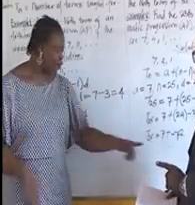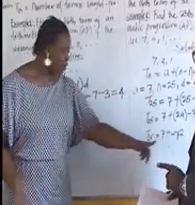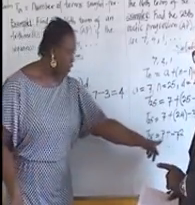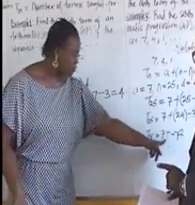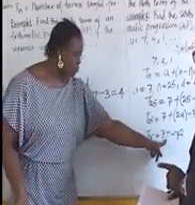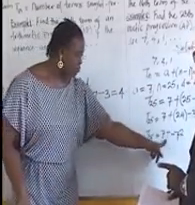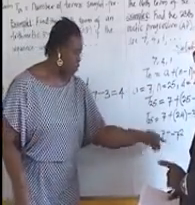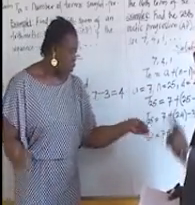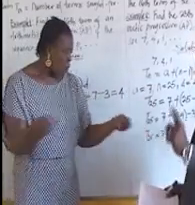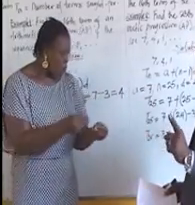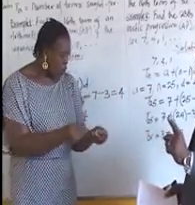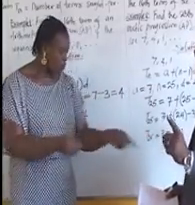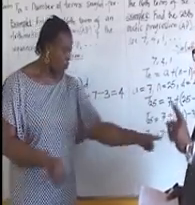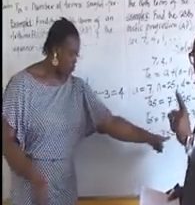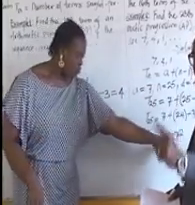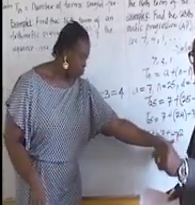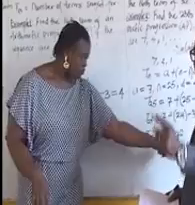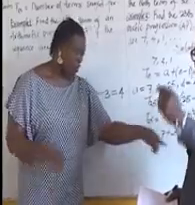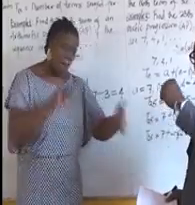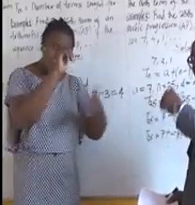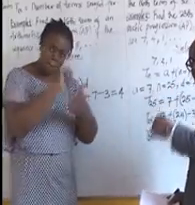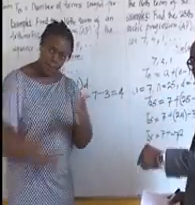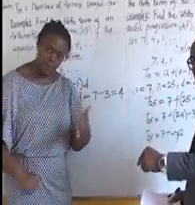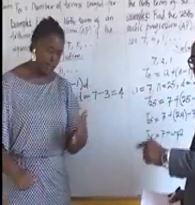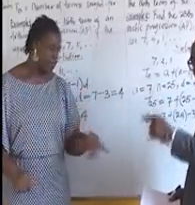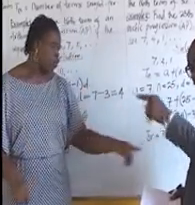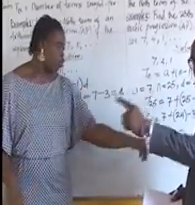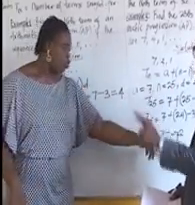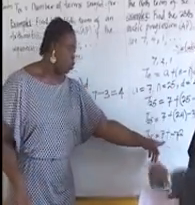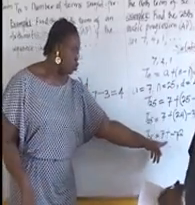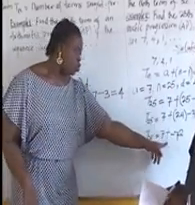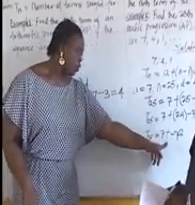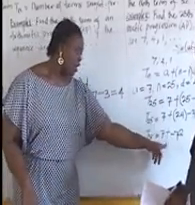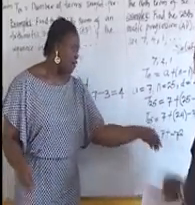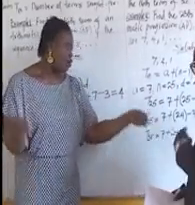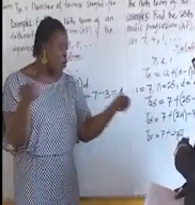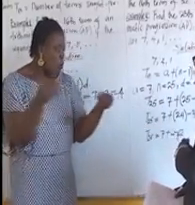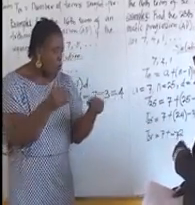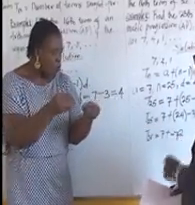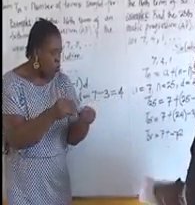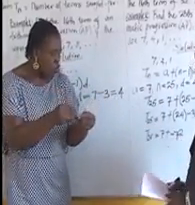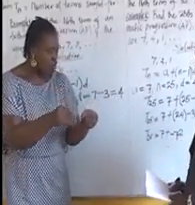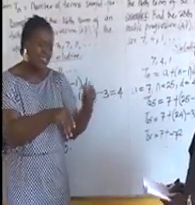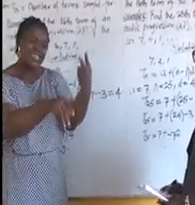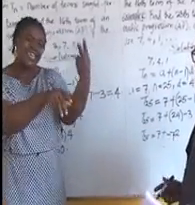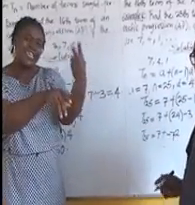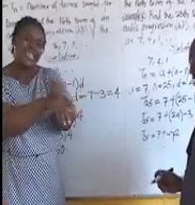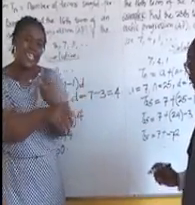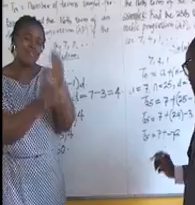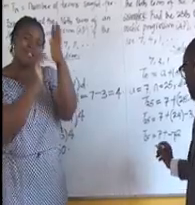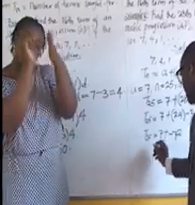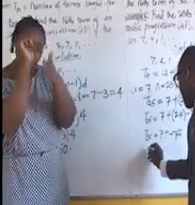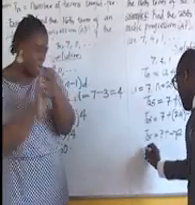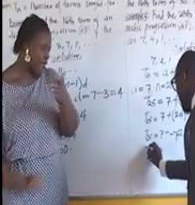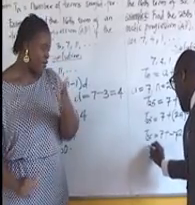minus. But remember, minus times minus will give us plus. So from this question, to get the